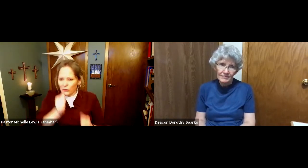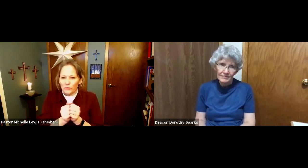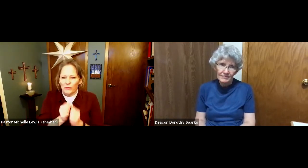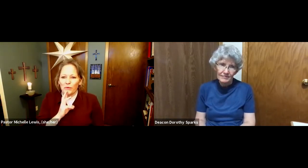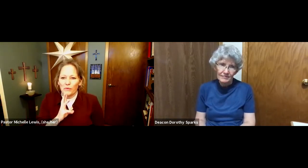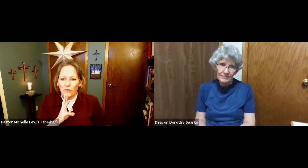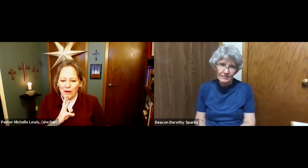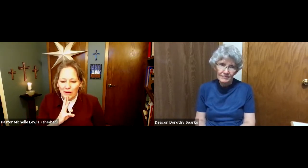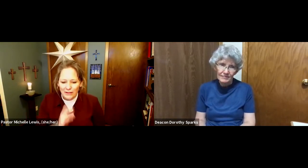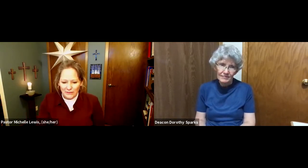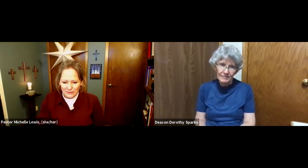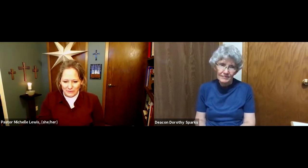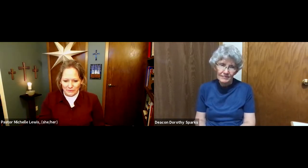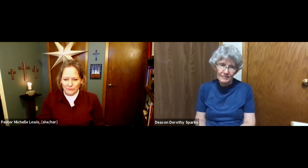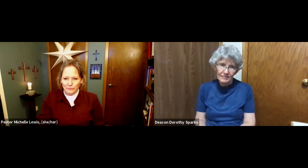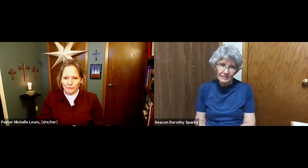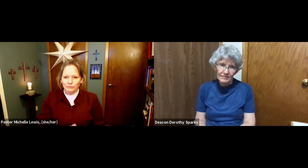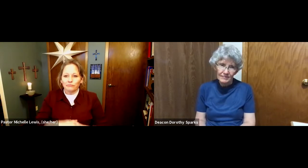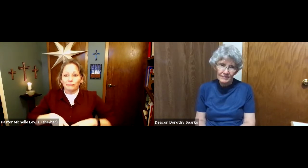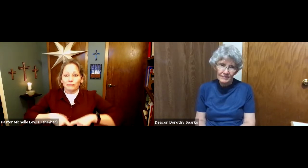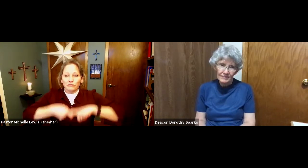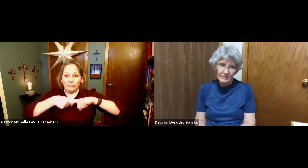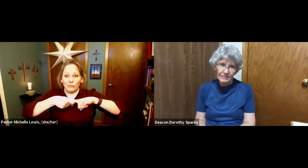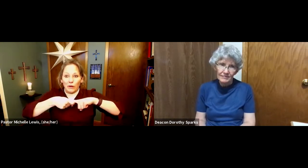To mark our bodies with water.